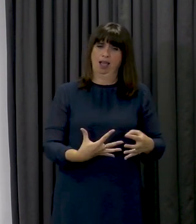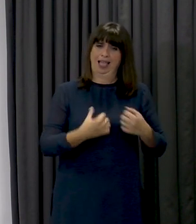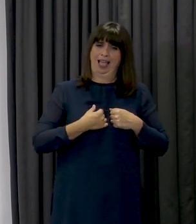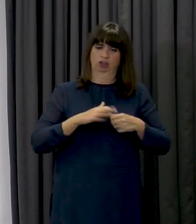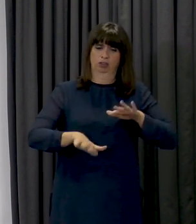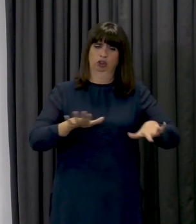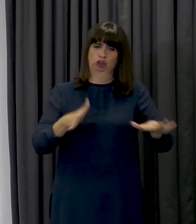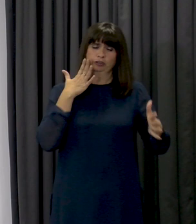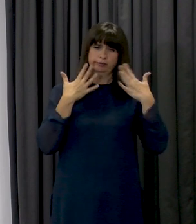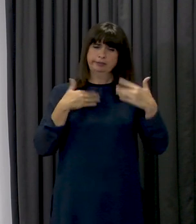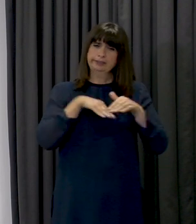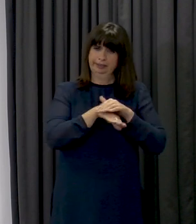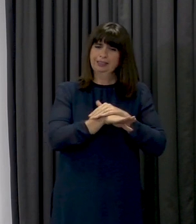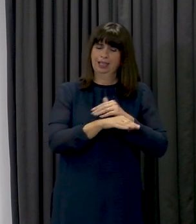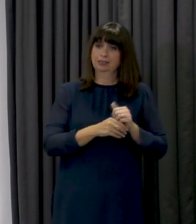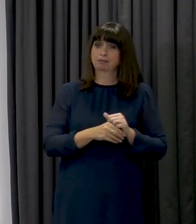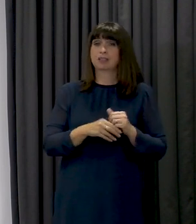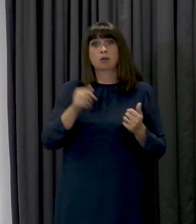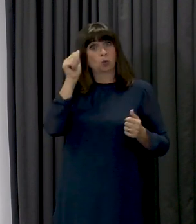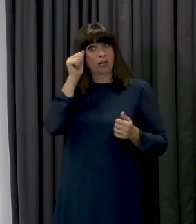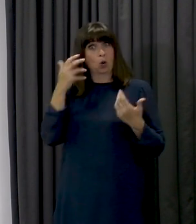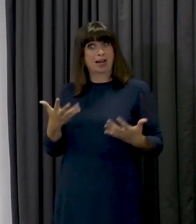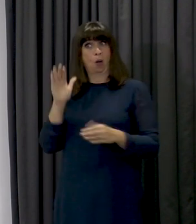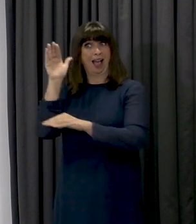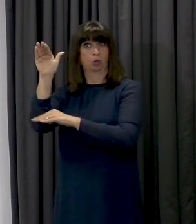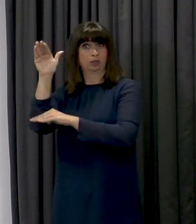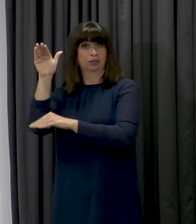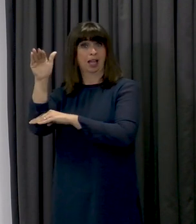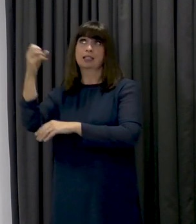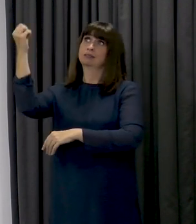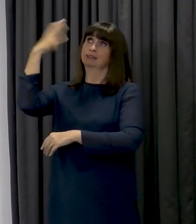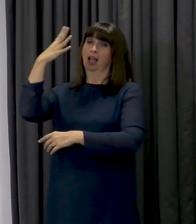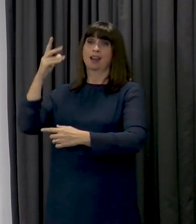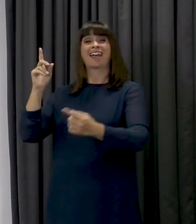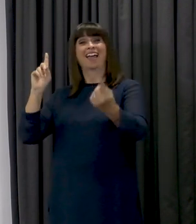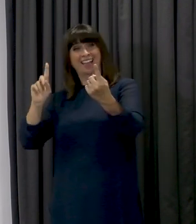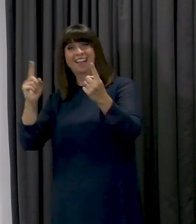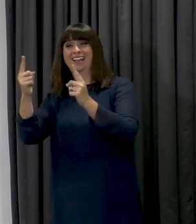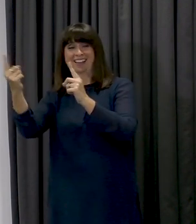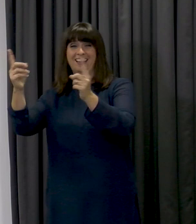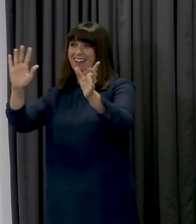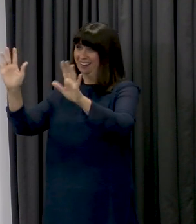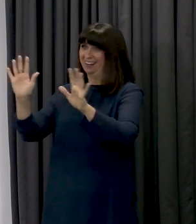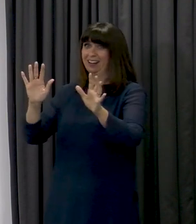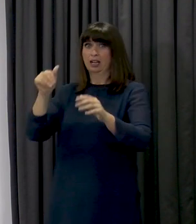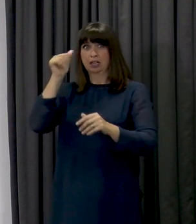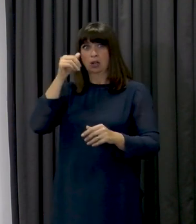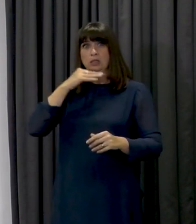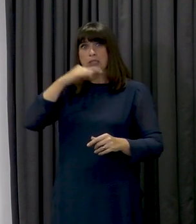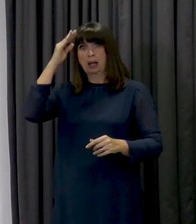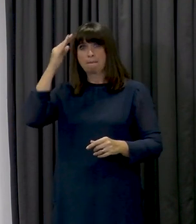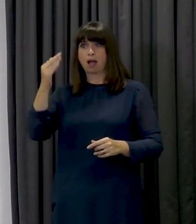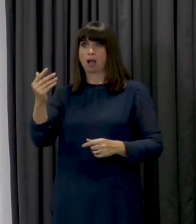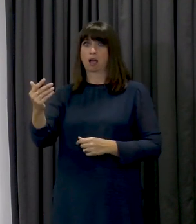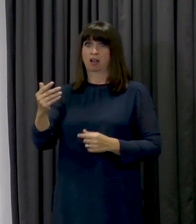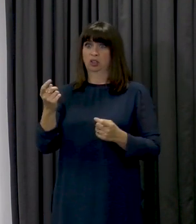having extra households indoors. Of course, people can go outdoors at the moment, into the sunshine, but those summer weeks are edging